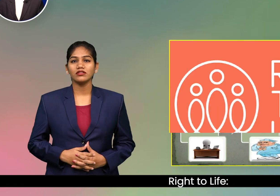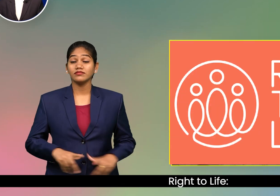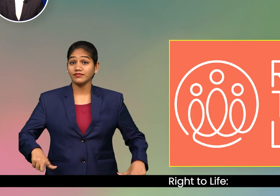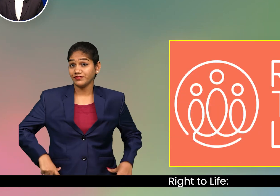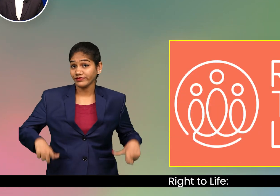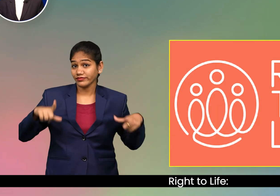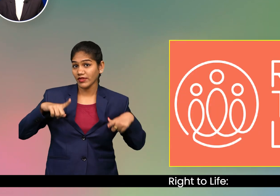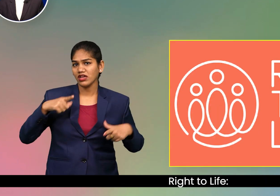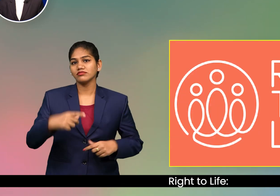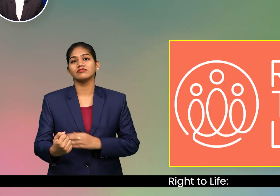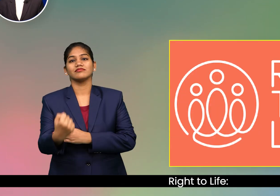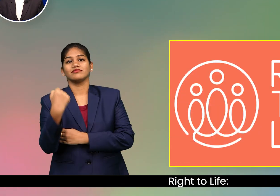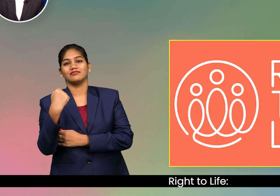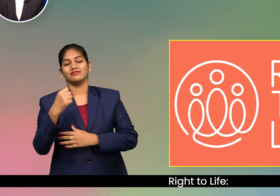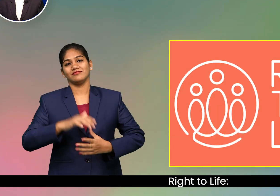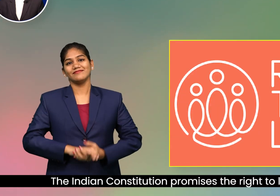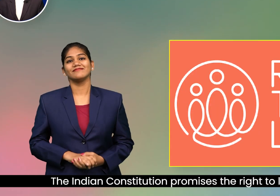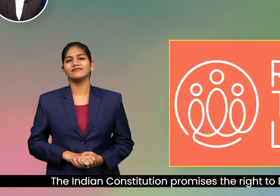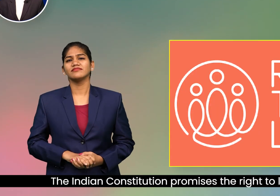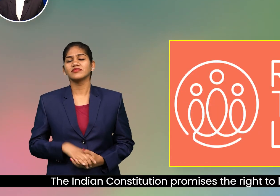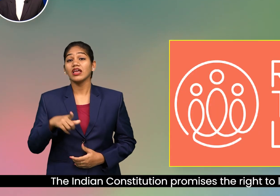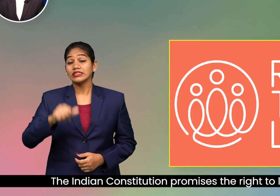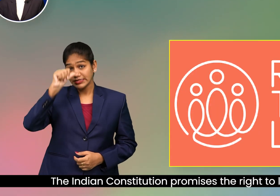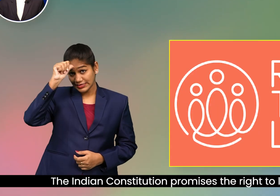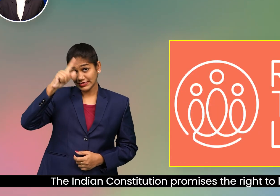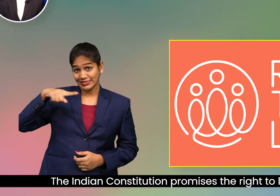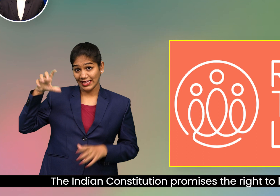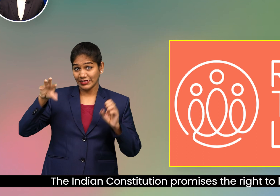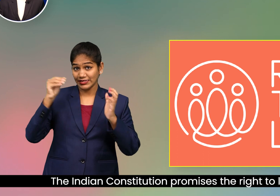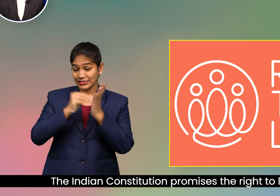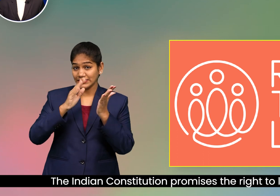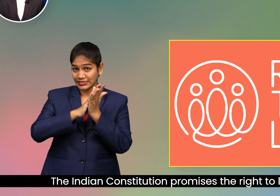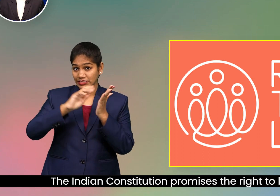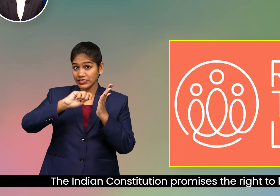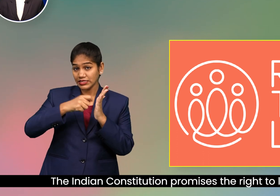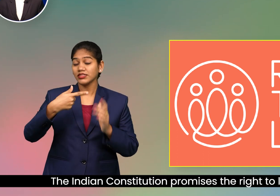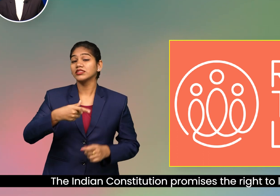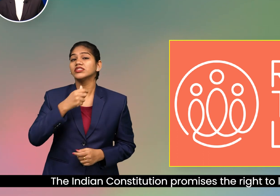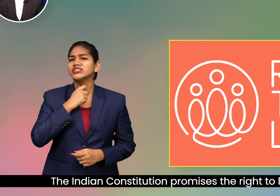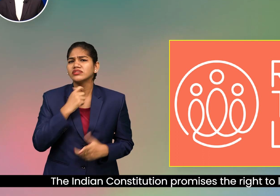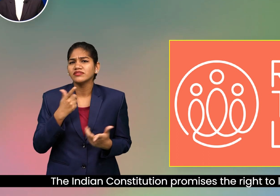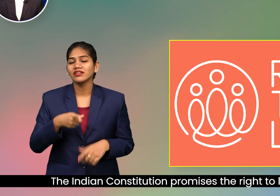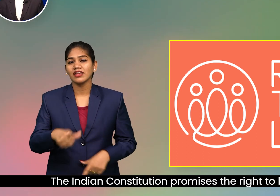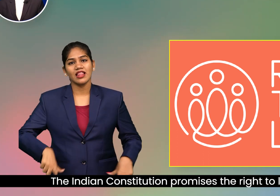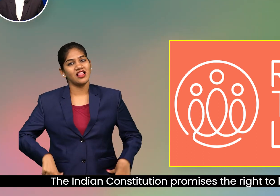Right to life. The Indian Constitution promises the right to life and